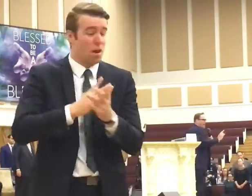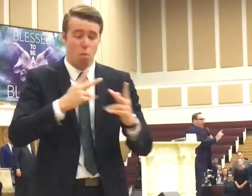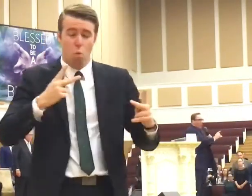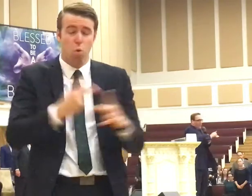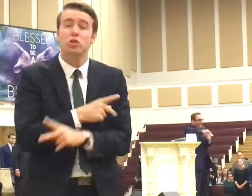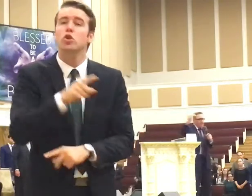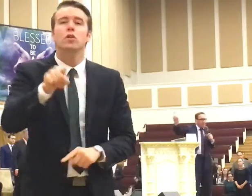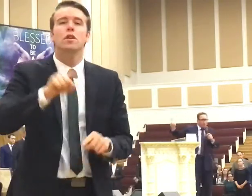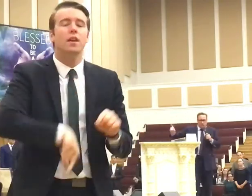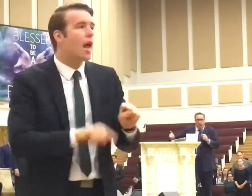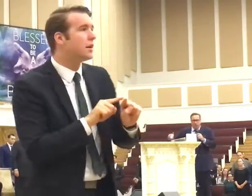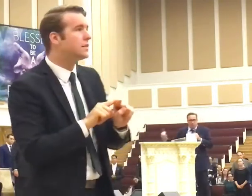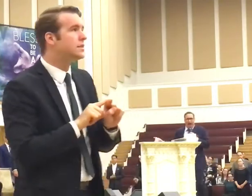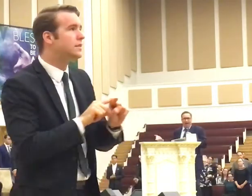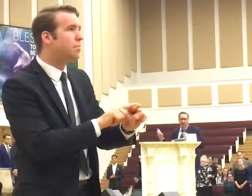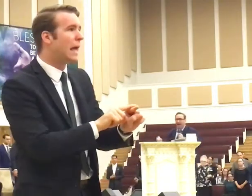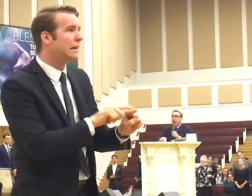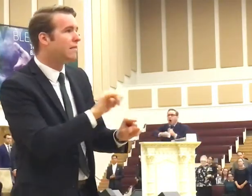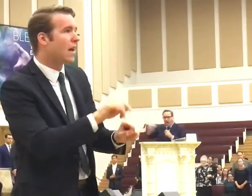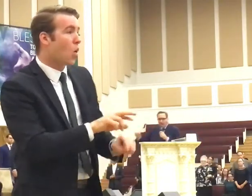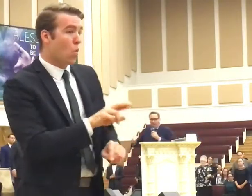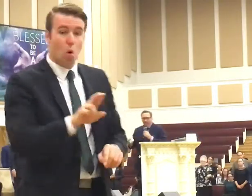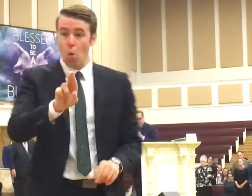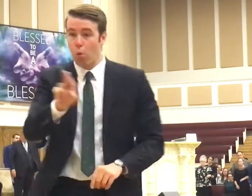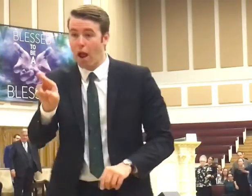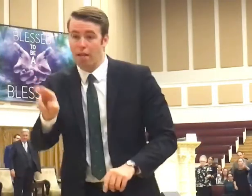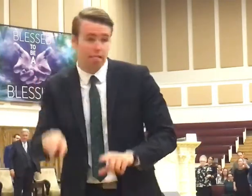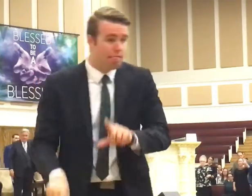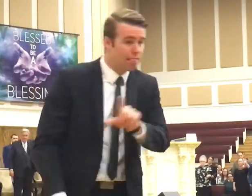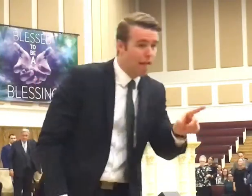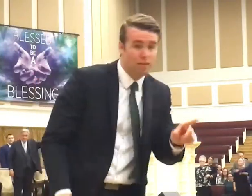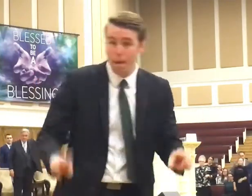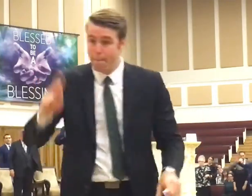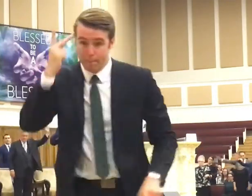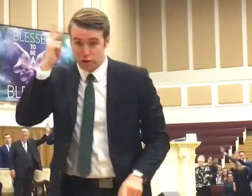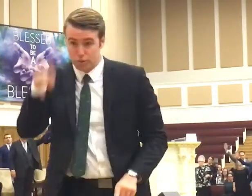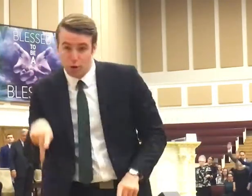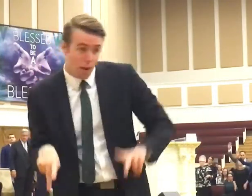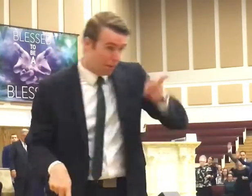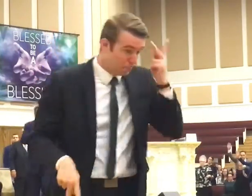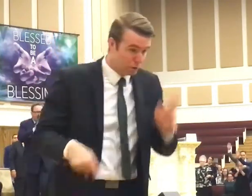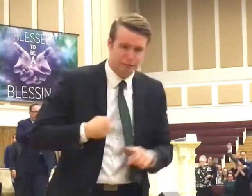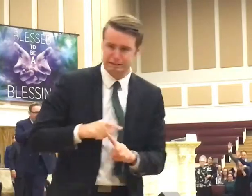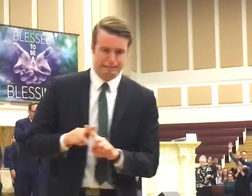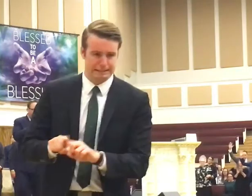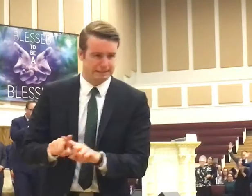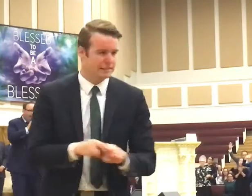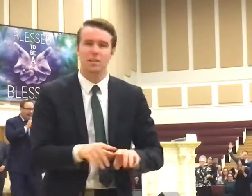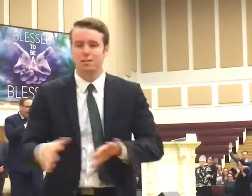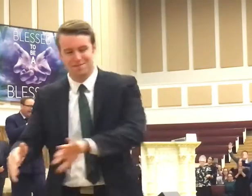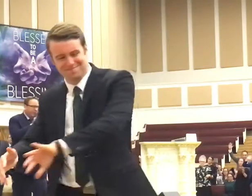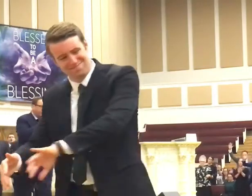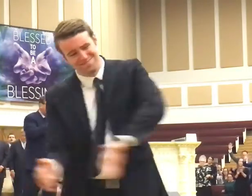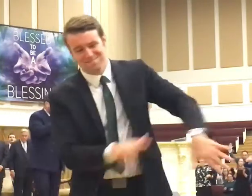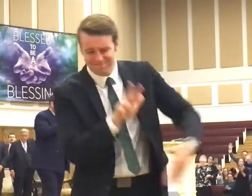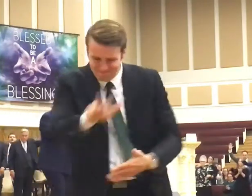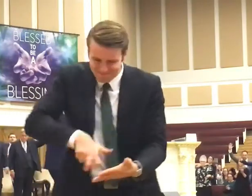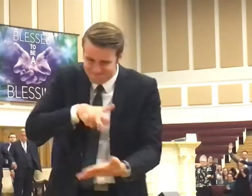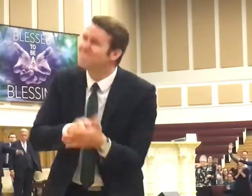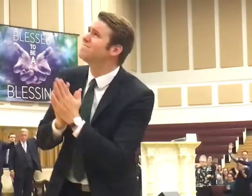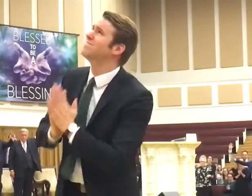your hat on any of those causes, right or left, or any politician. What you better do is hit your knees and start praying like you